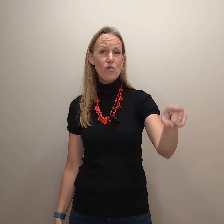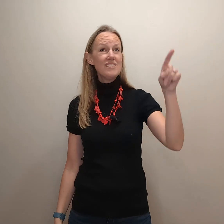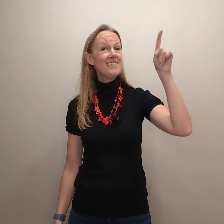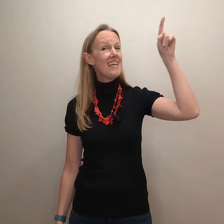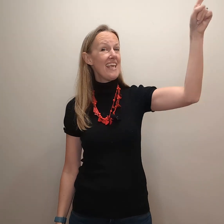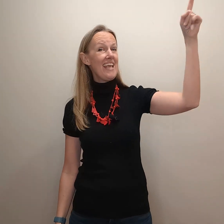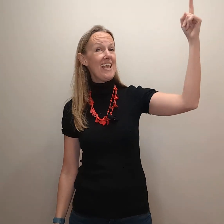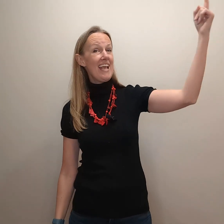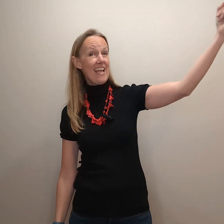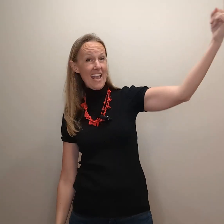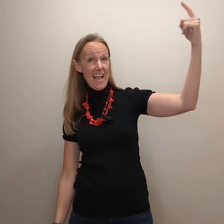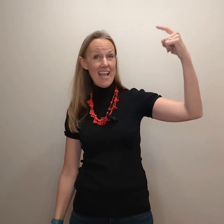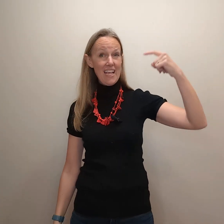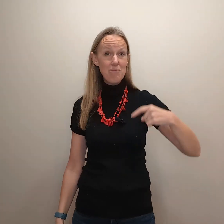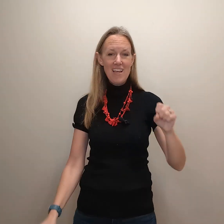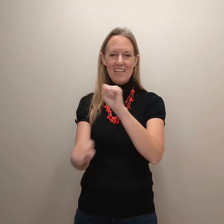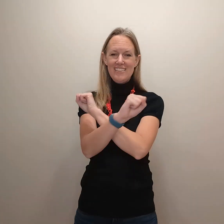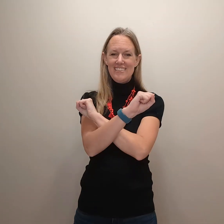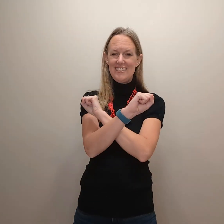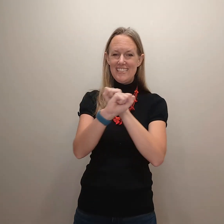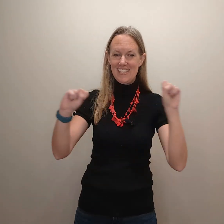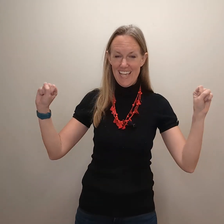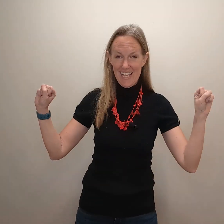those he came to save.